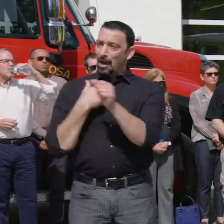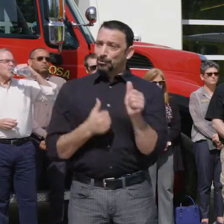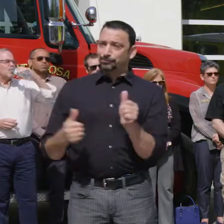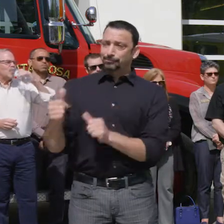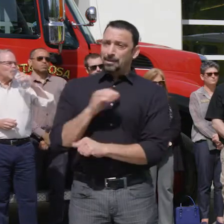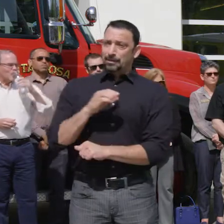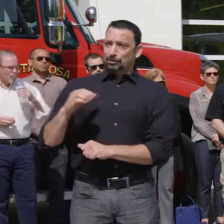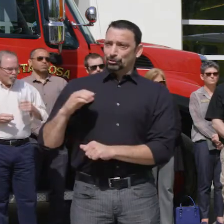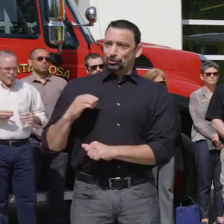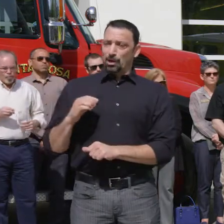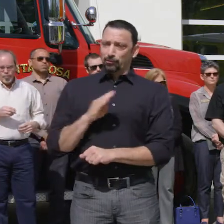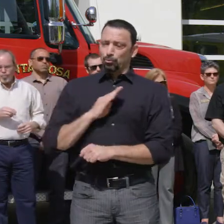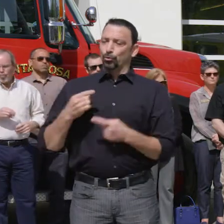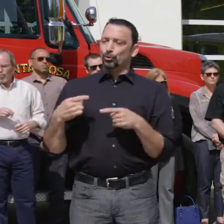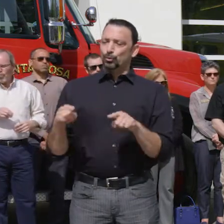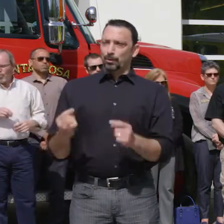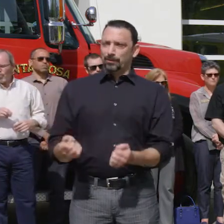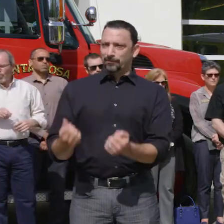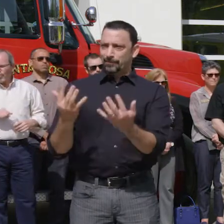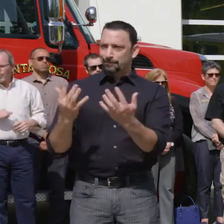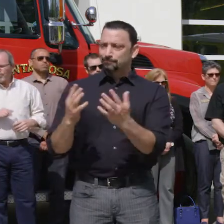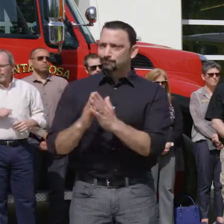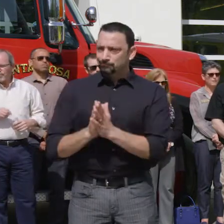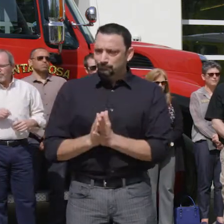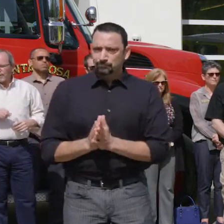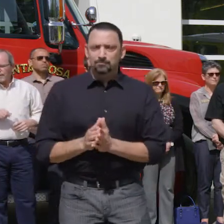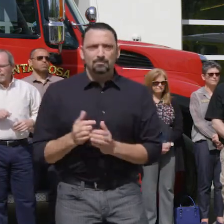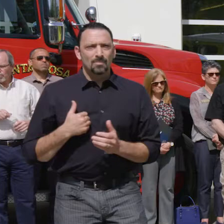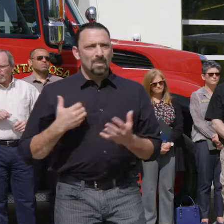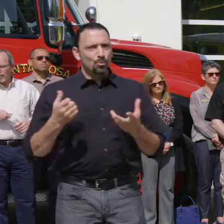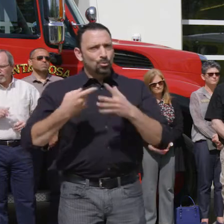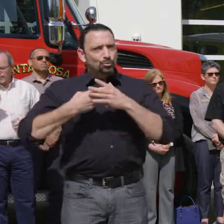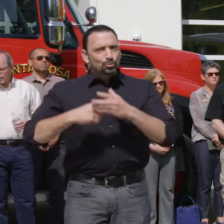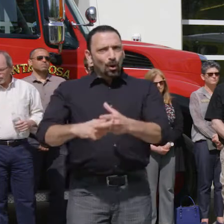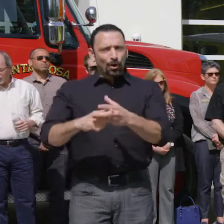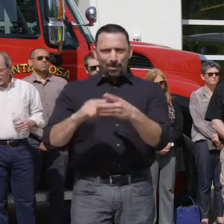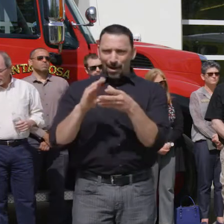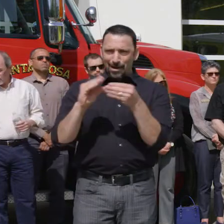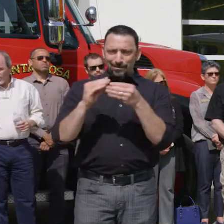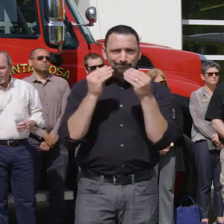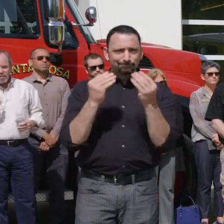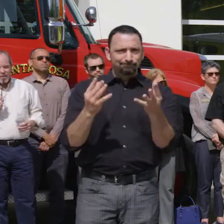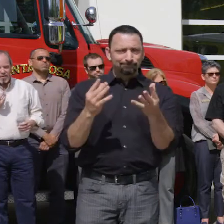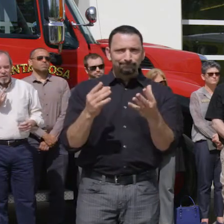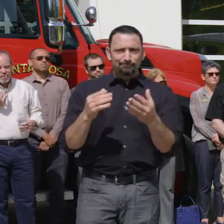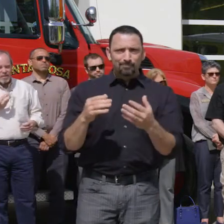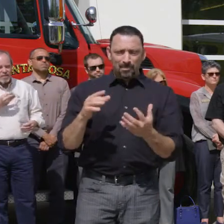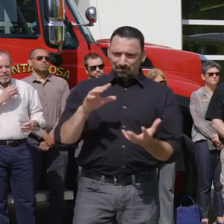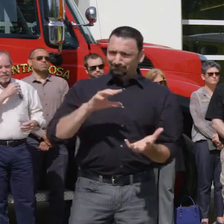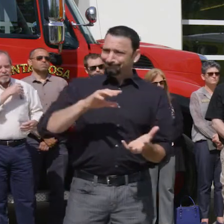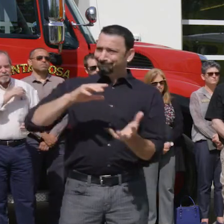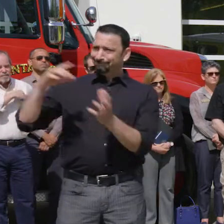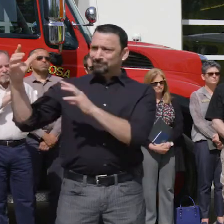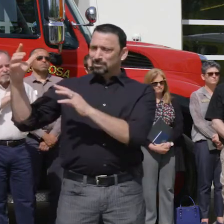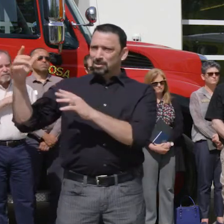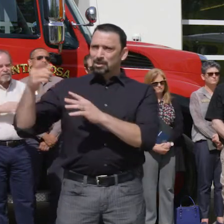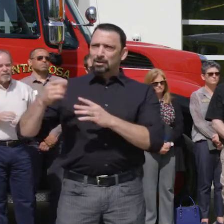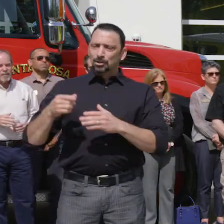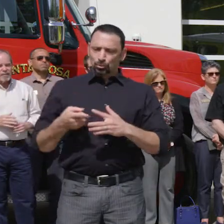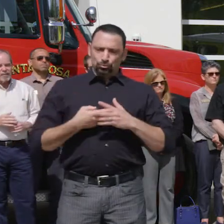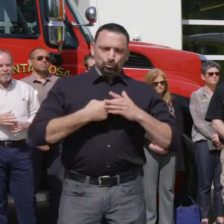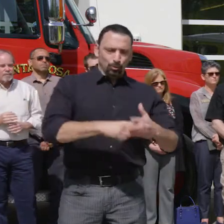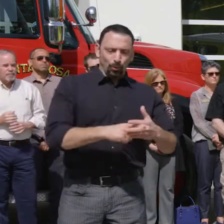board during the fires. You know, I want to start off by saying that disasters begin and end at the local